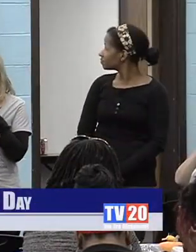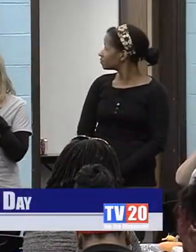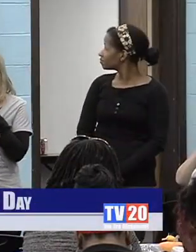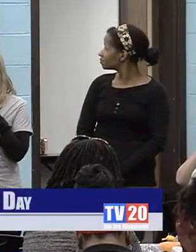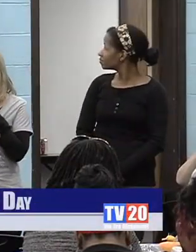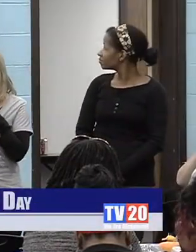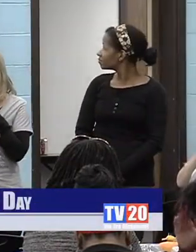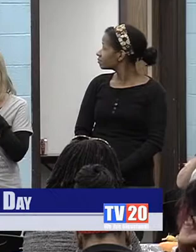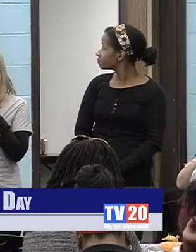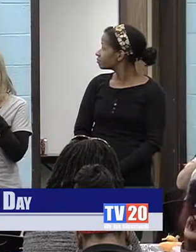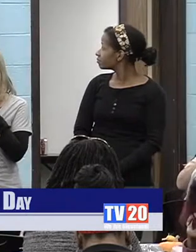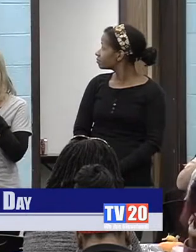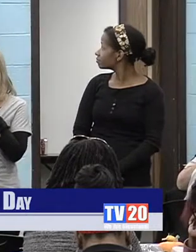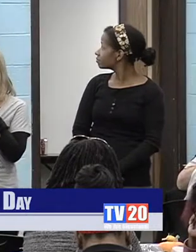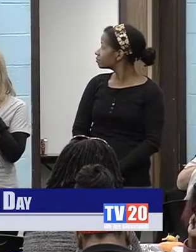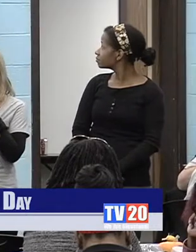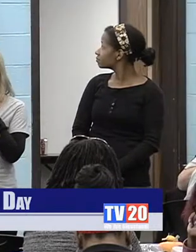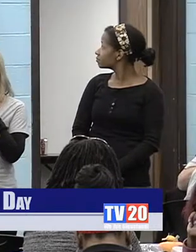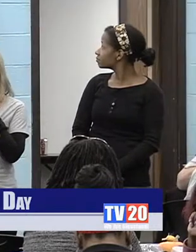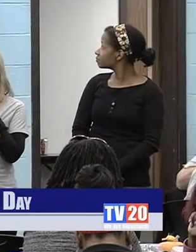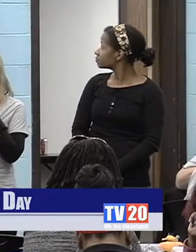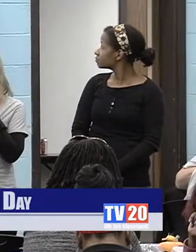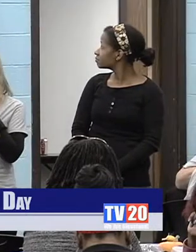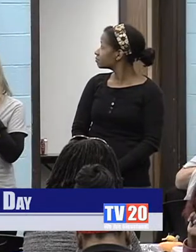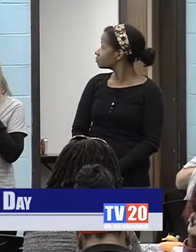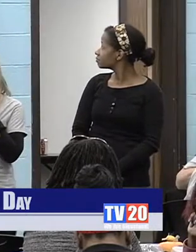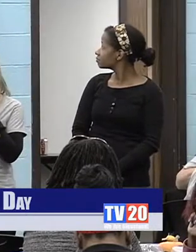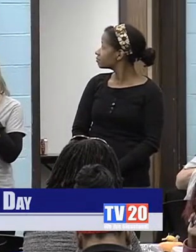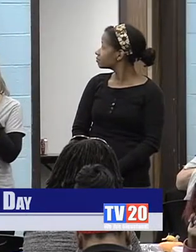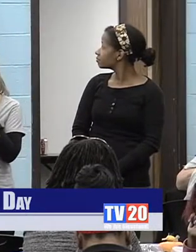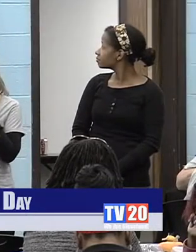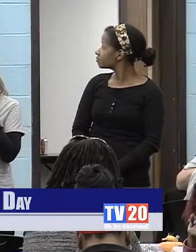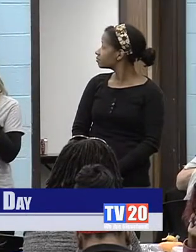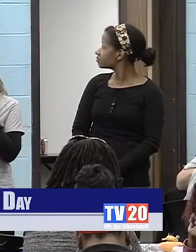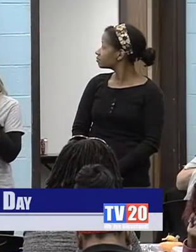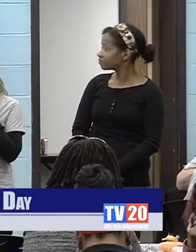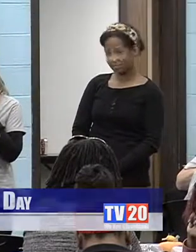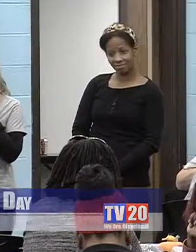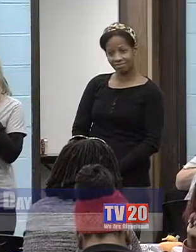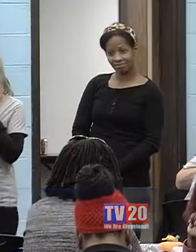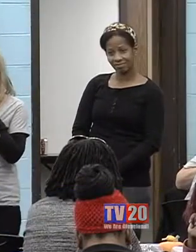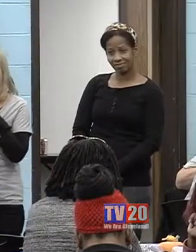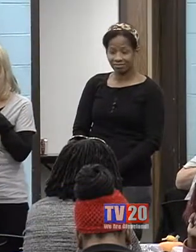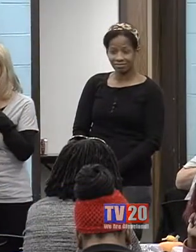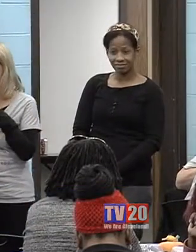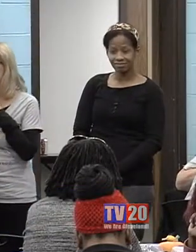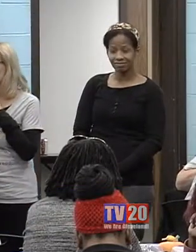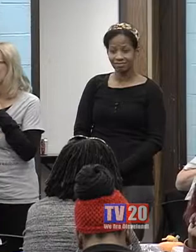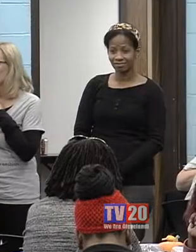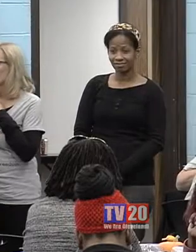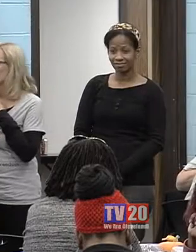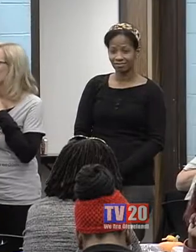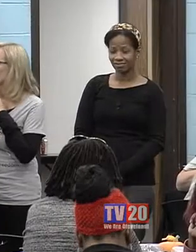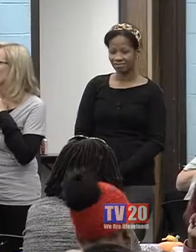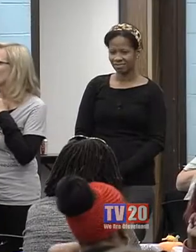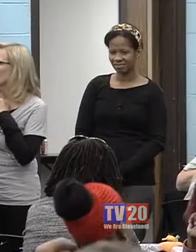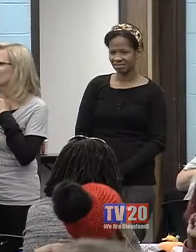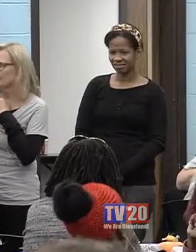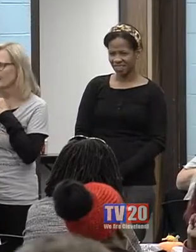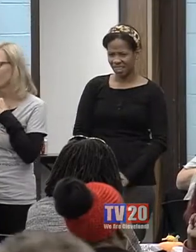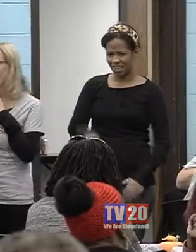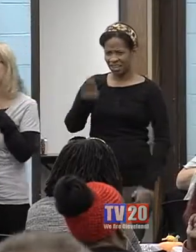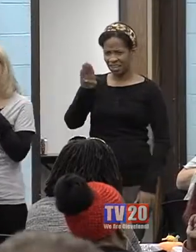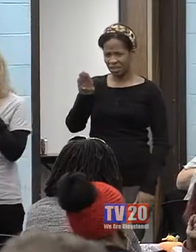spinach cooked, there's a different value. Peas, squash, green lettuce, Brussels sprouts. Somebody hates Brussels sprouts, don't